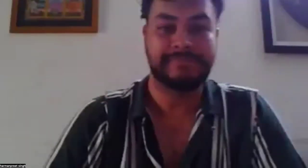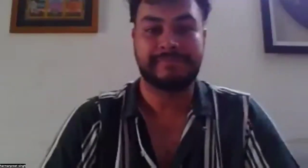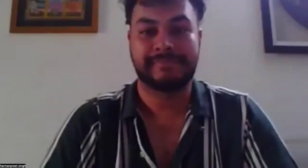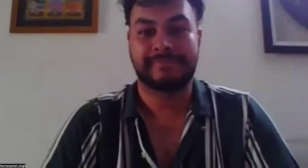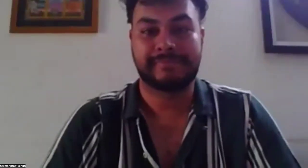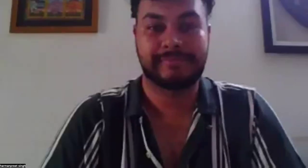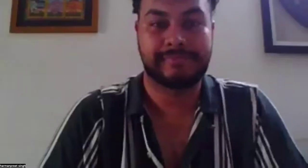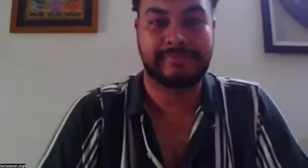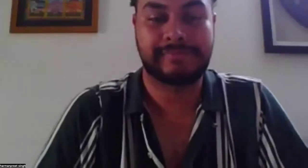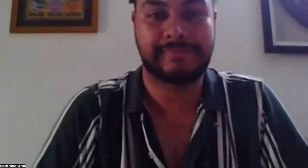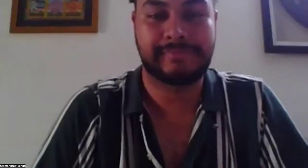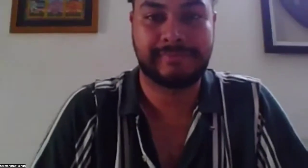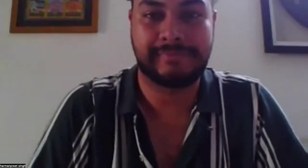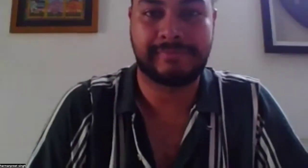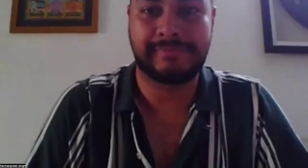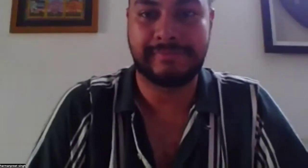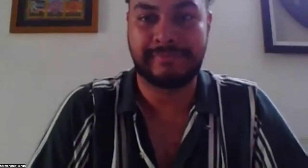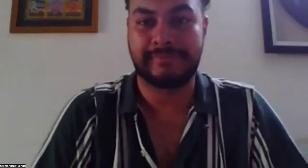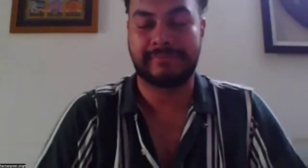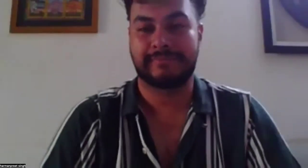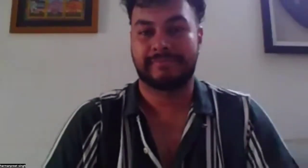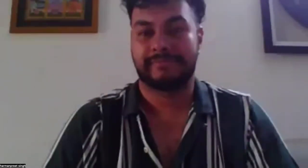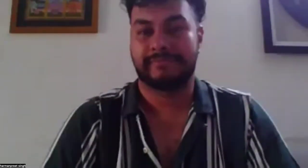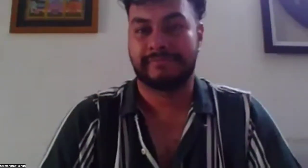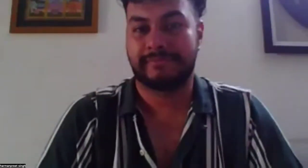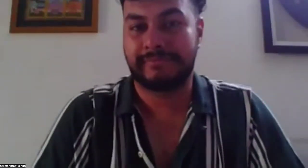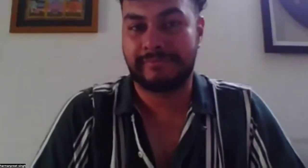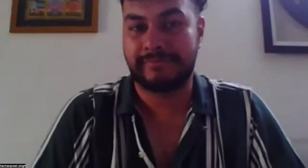since there's some internet issue with the first panelist.